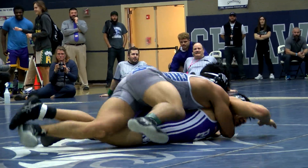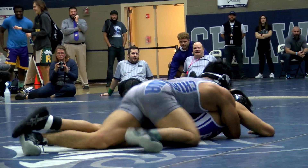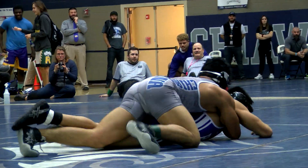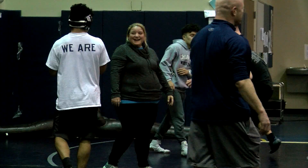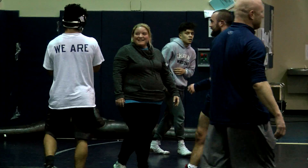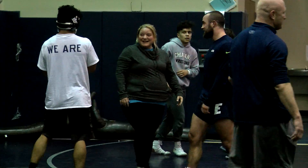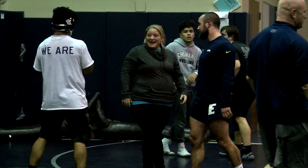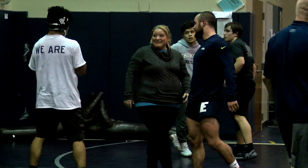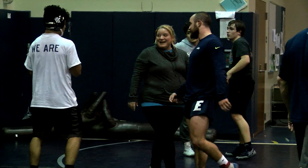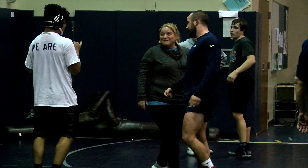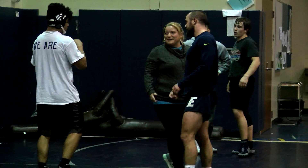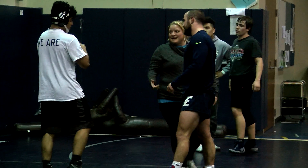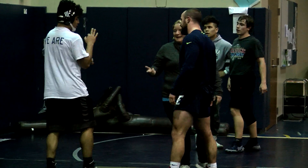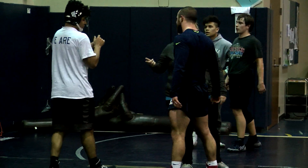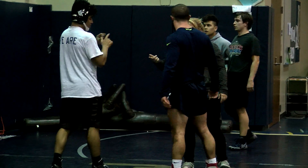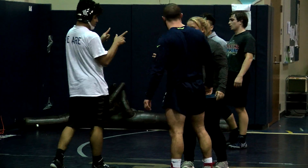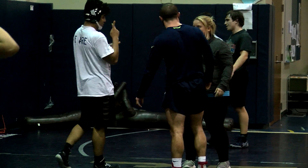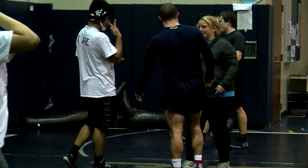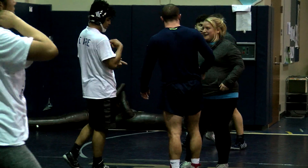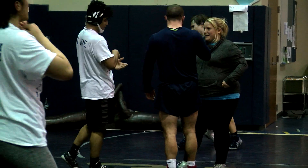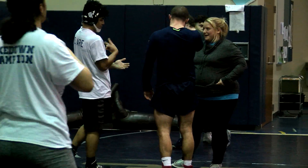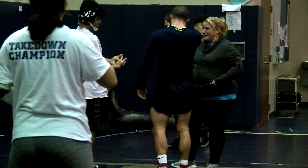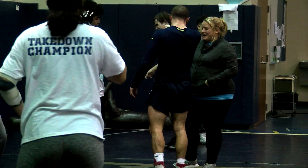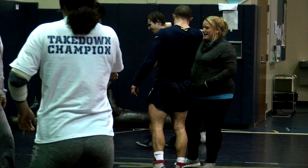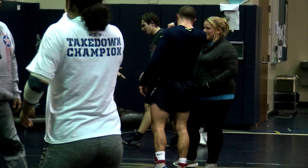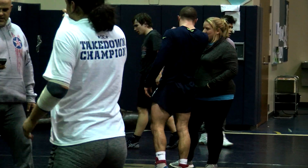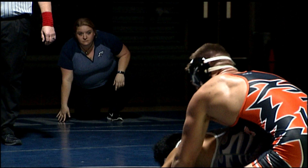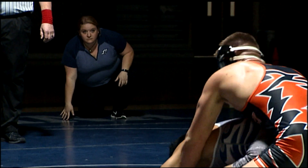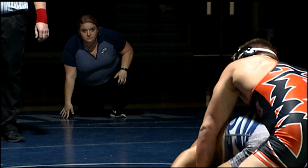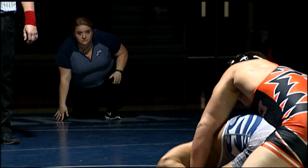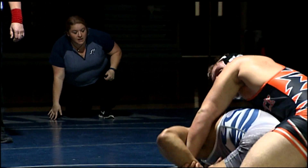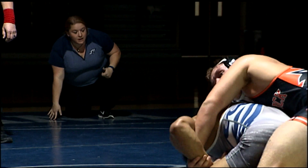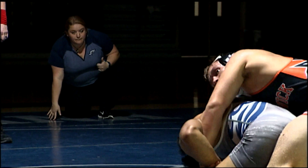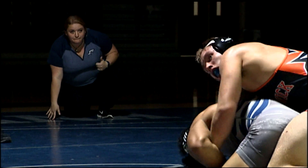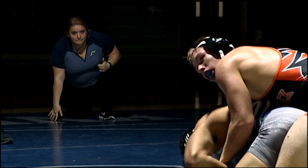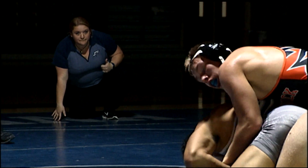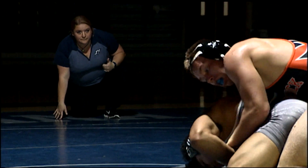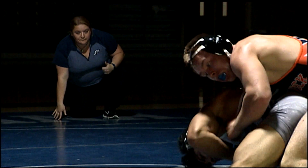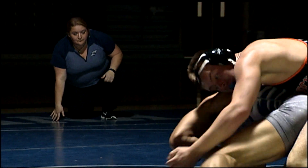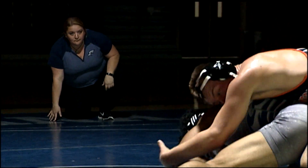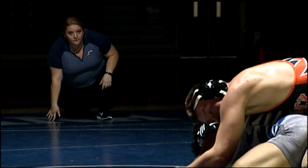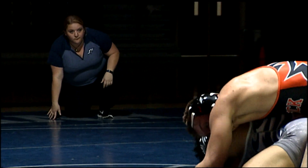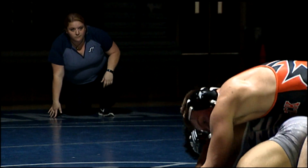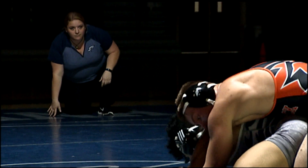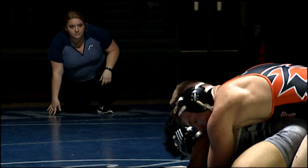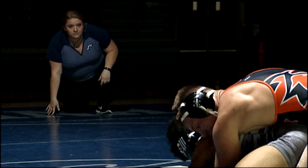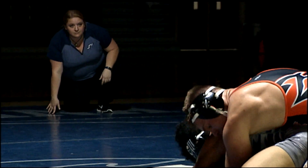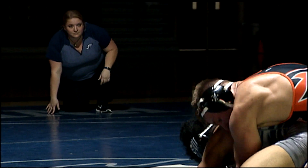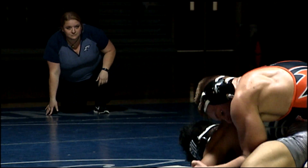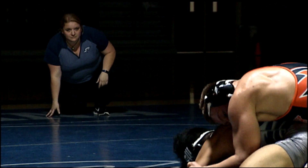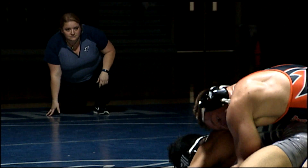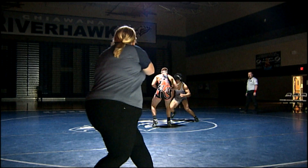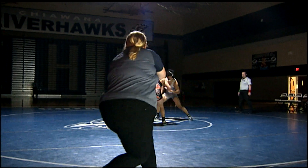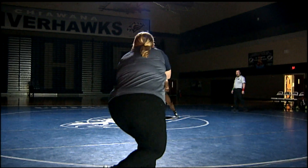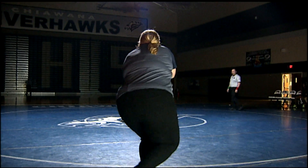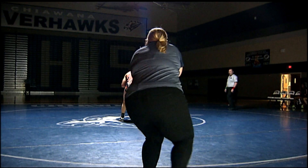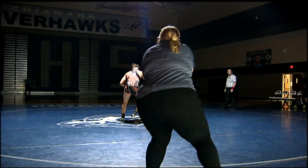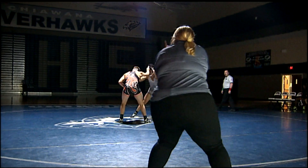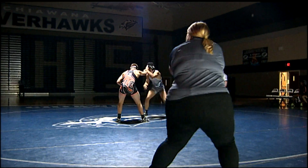the first at anything means you must break down barriers. And in Victor's case, that means rule changes. They're saying it's illegal for an